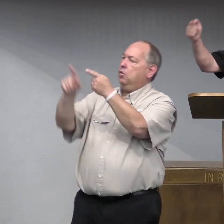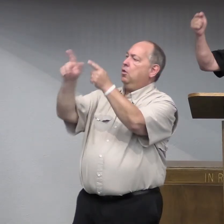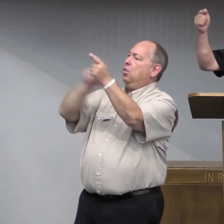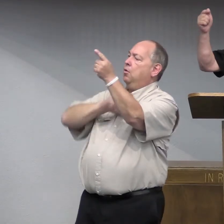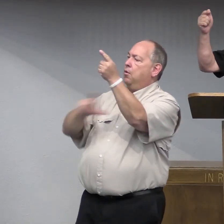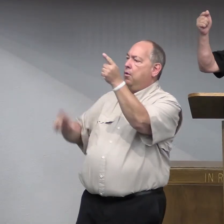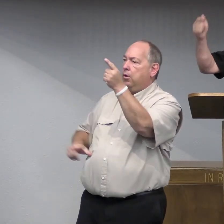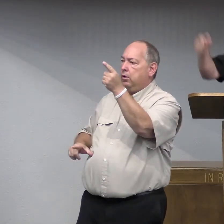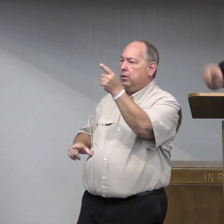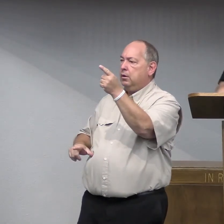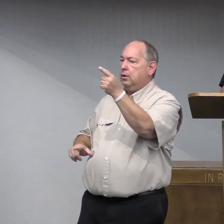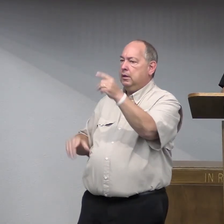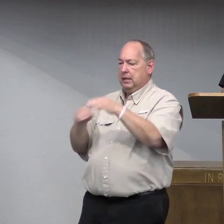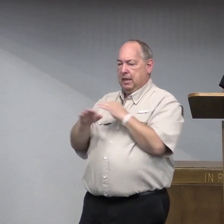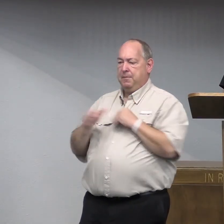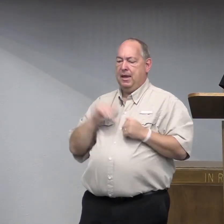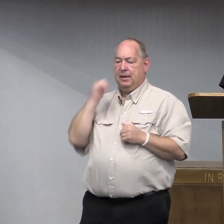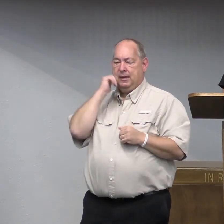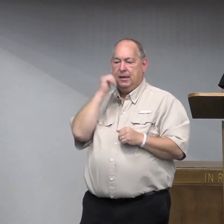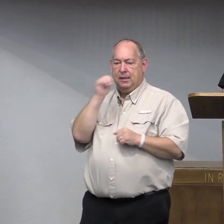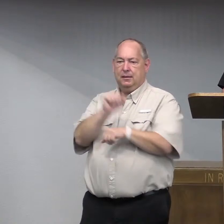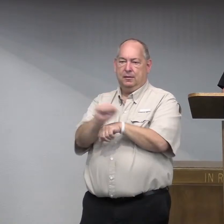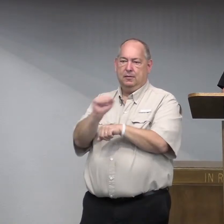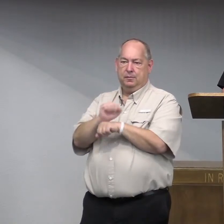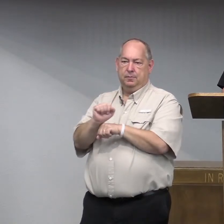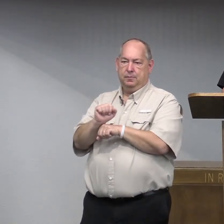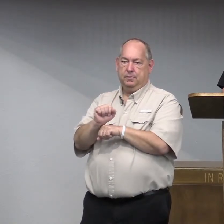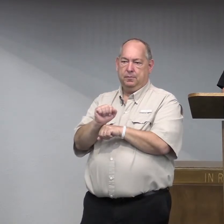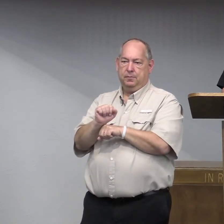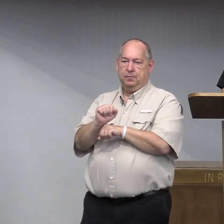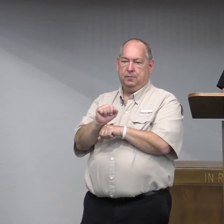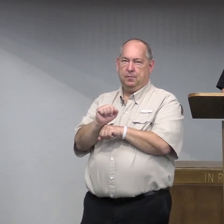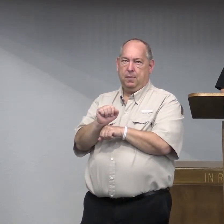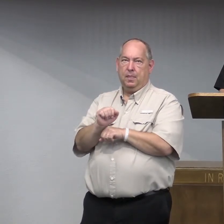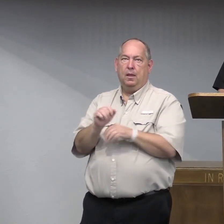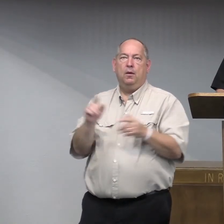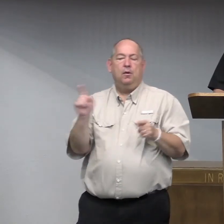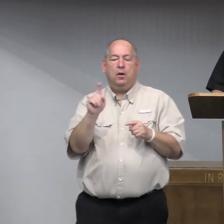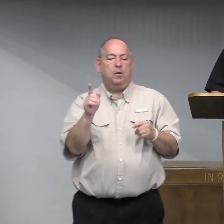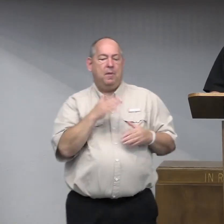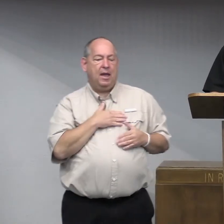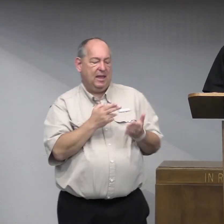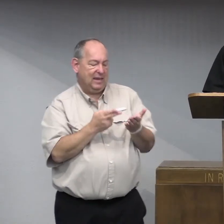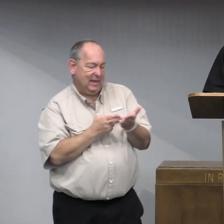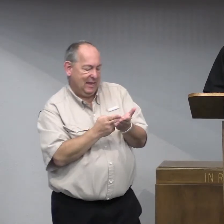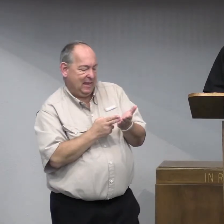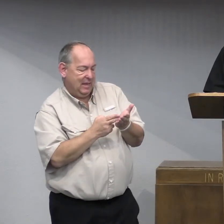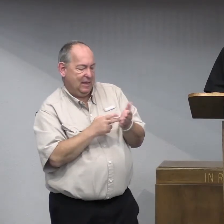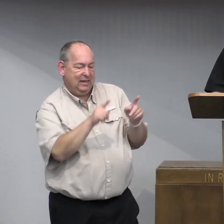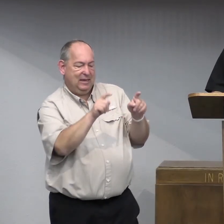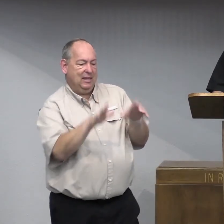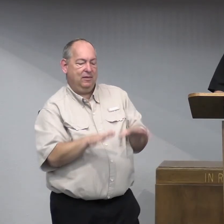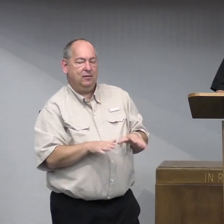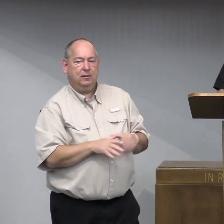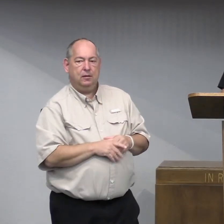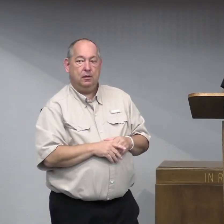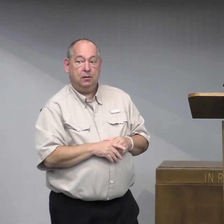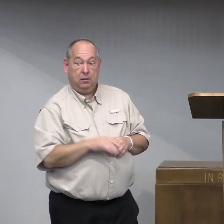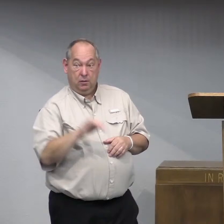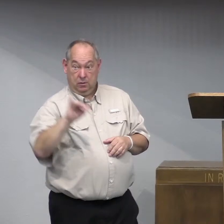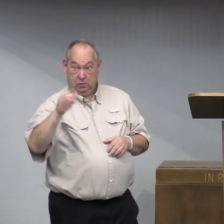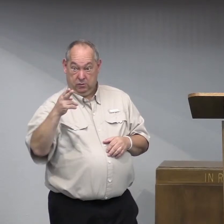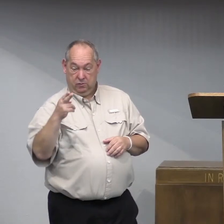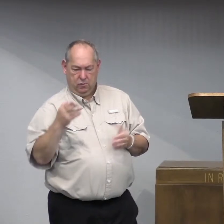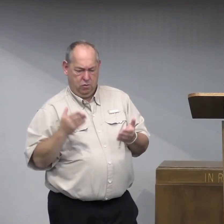Lord in my daily tasks? Where's my integrity being tested? Joseph's came